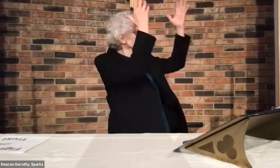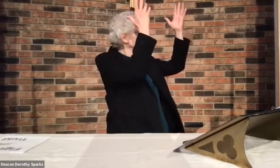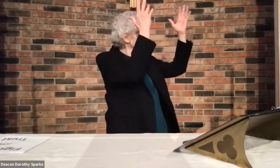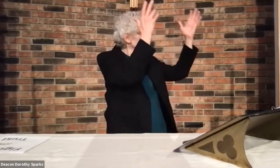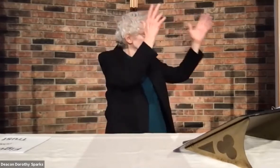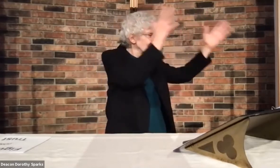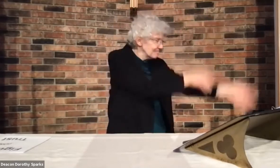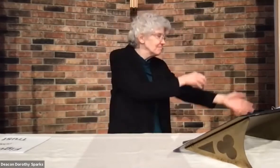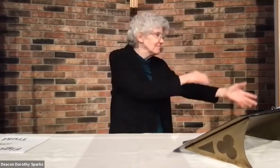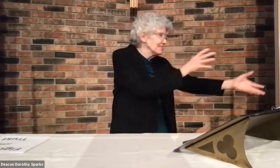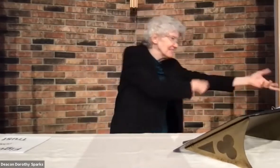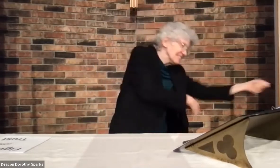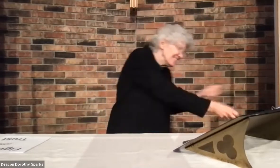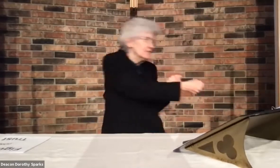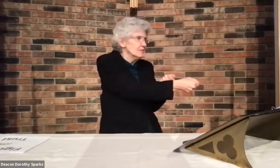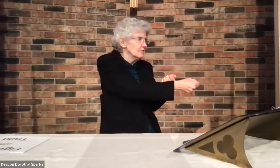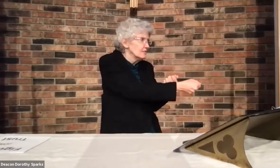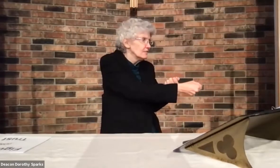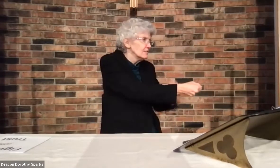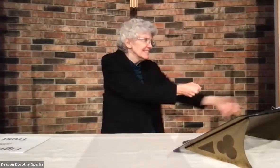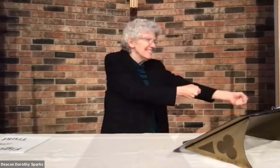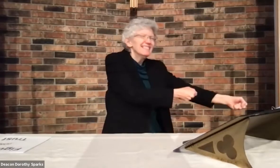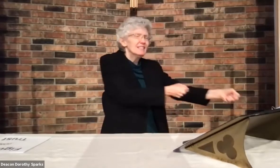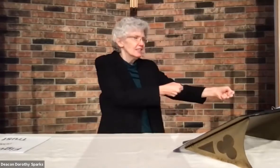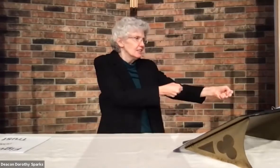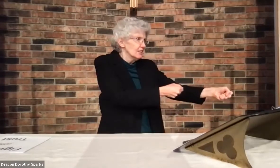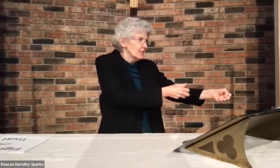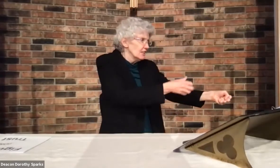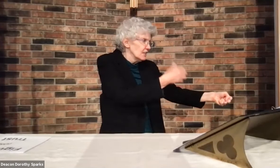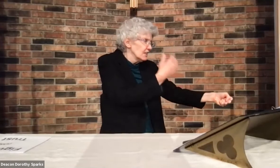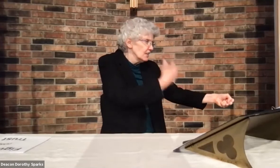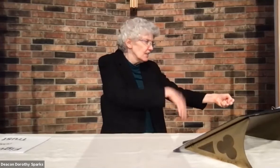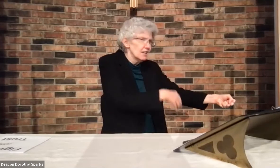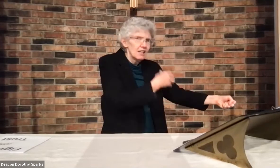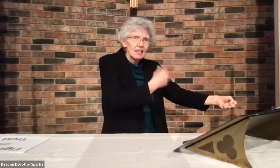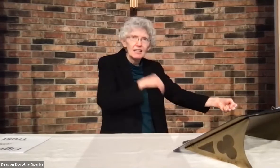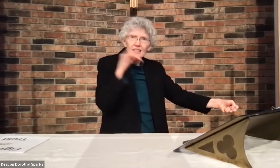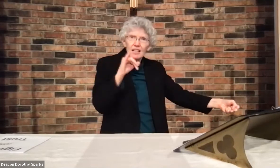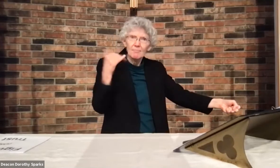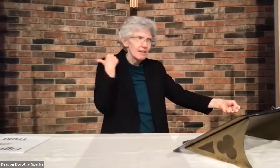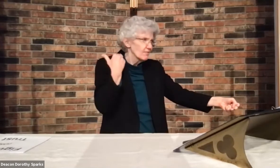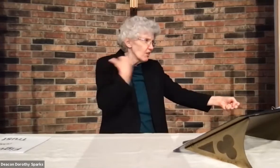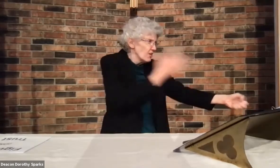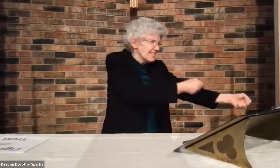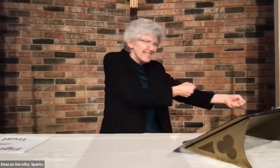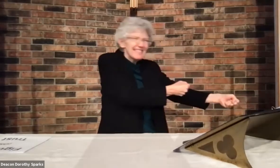But you say I should put the nets into the water? So I will." The fishermen put their nets into the